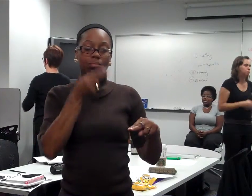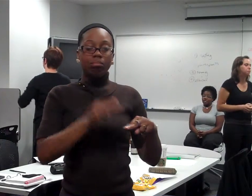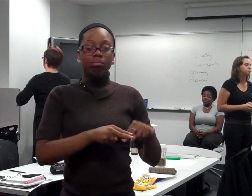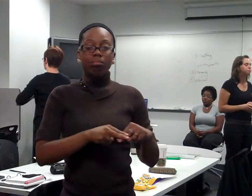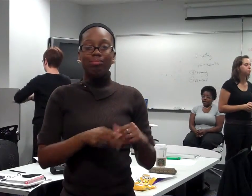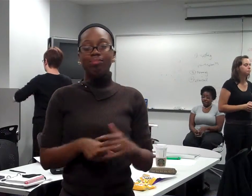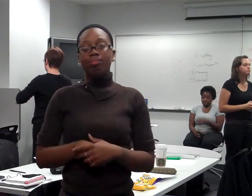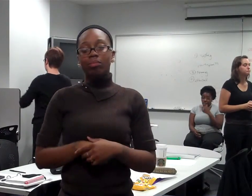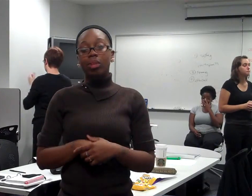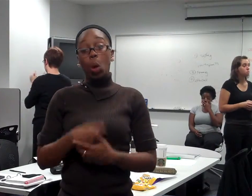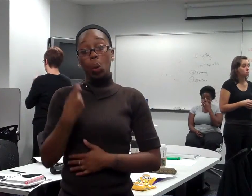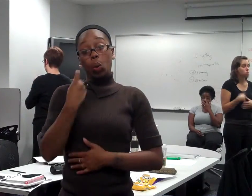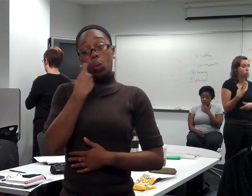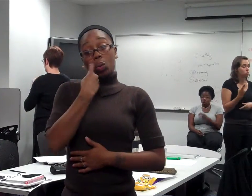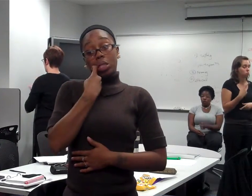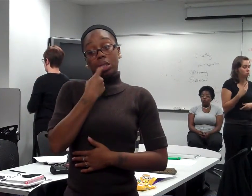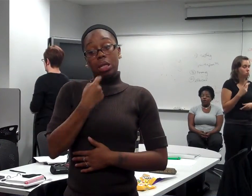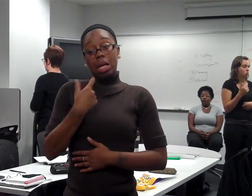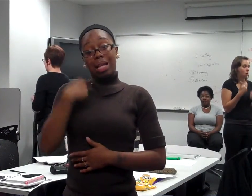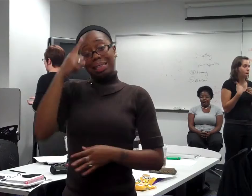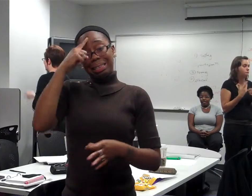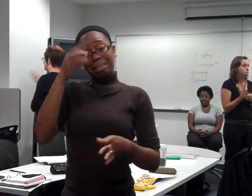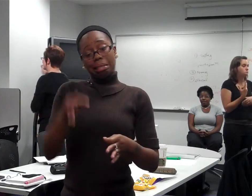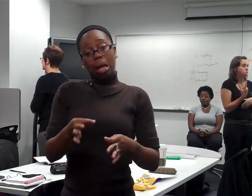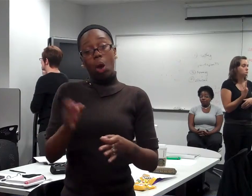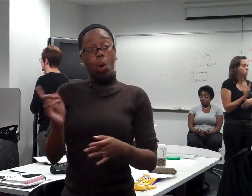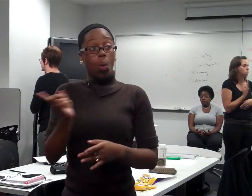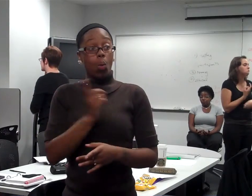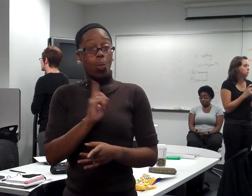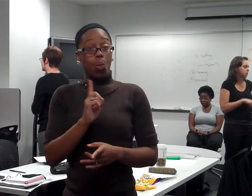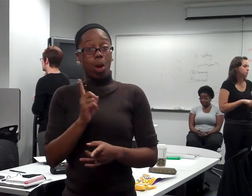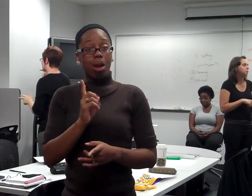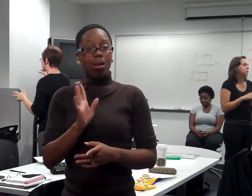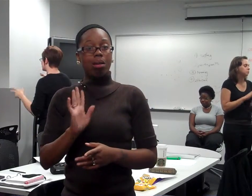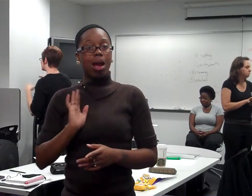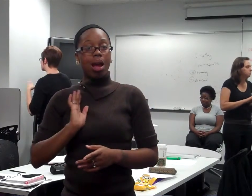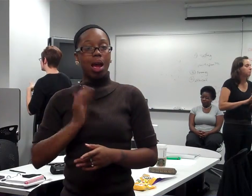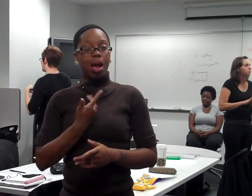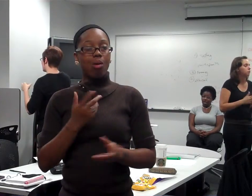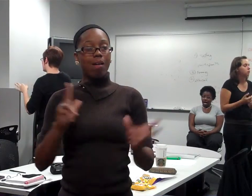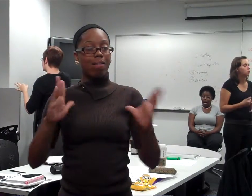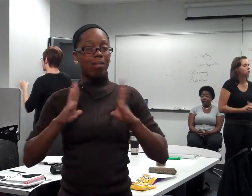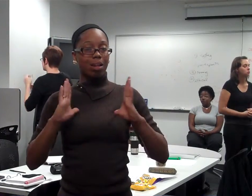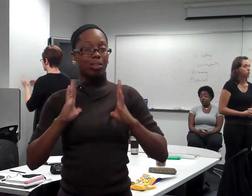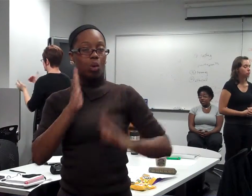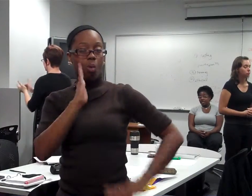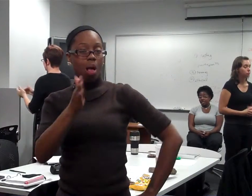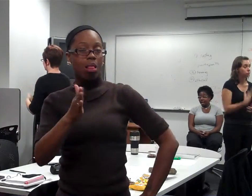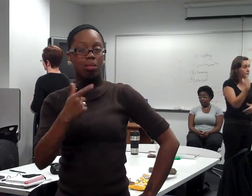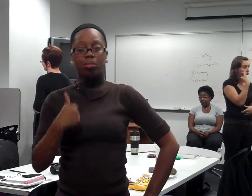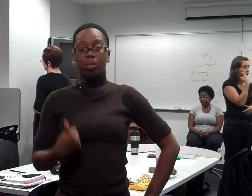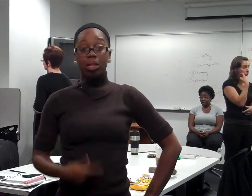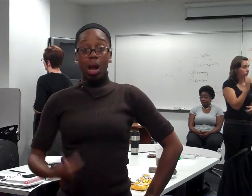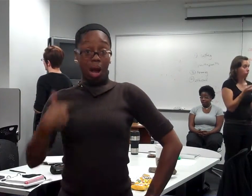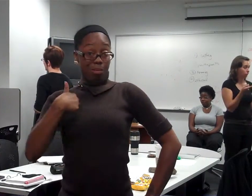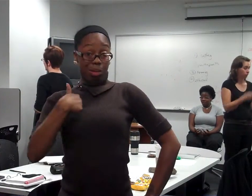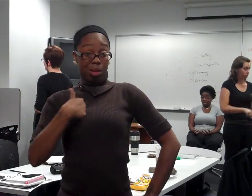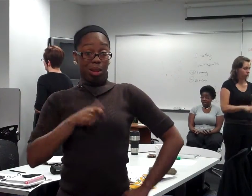Recently, we've had to make the decision on where our next trip would be. I could go to Disney every